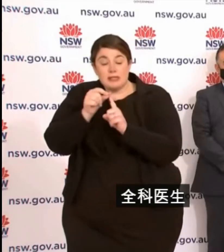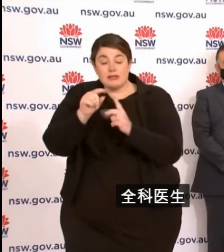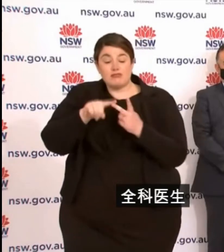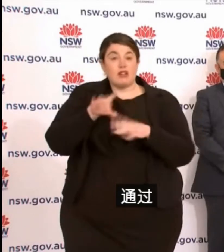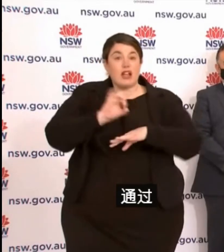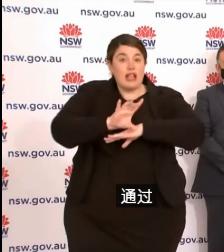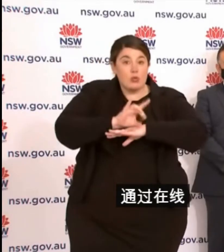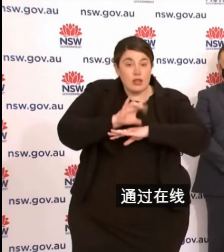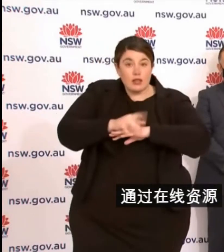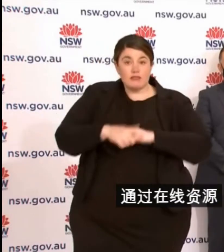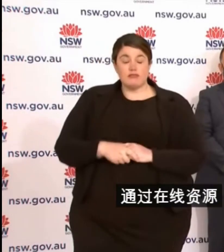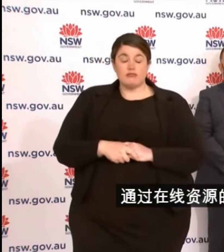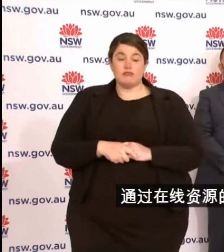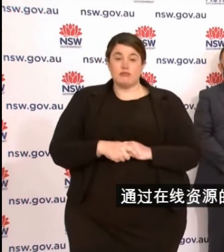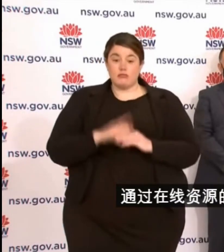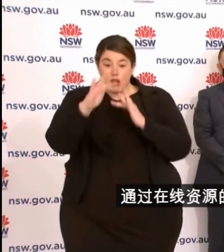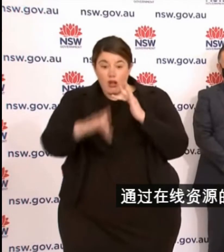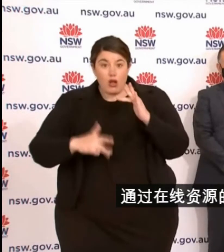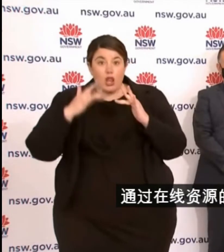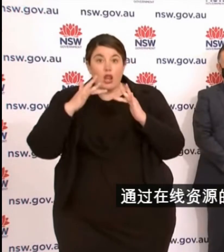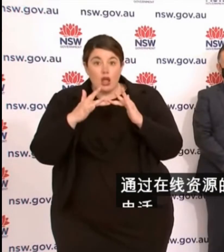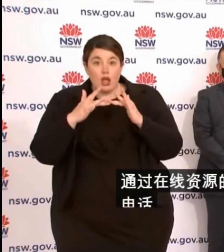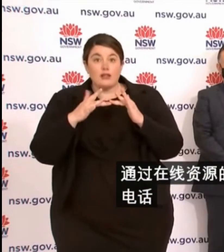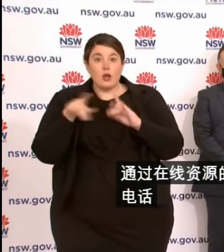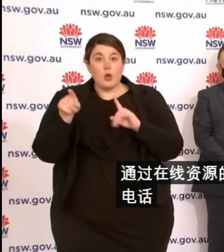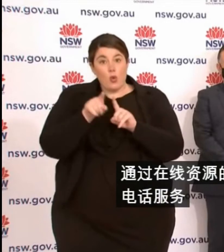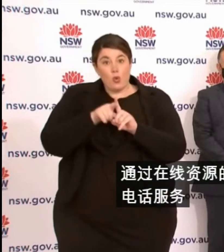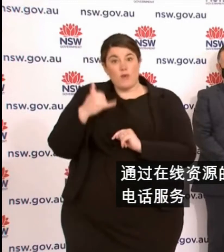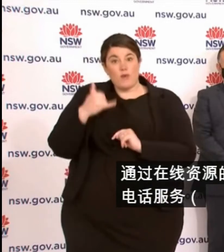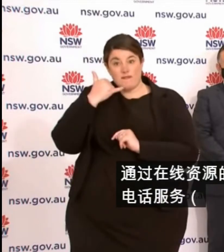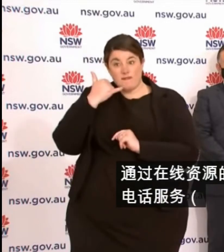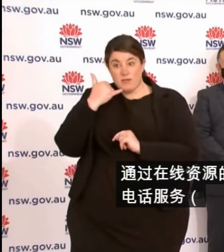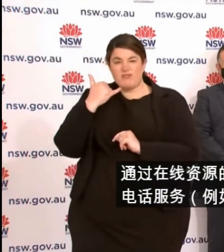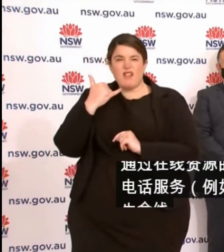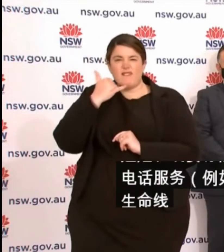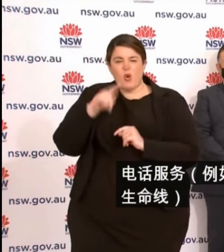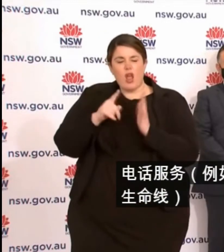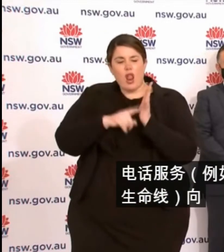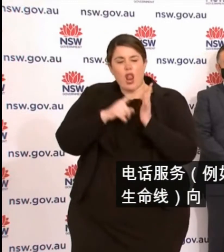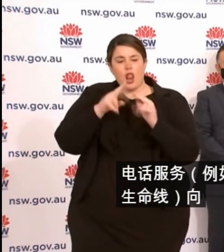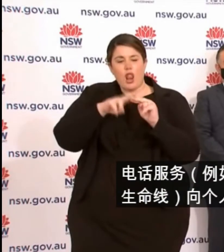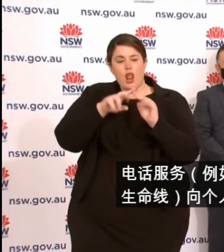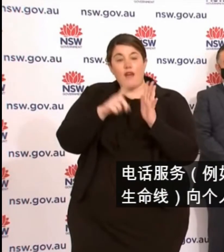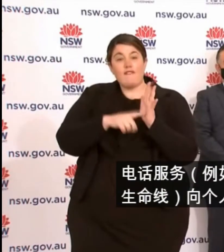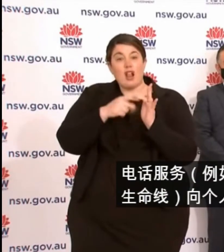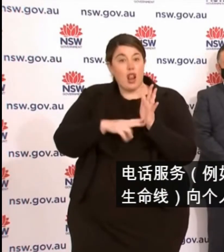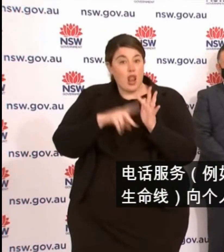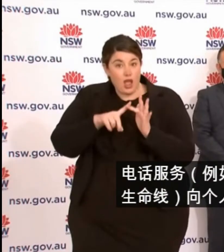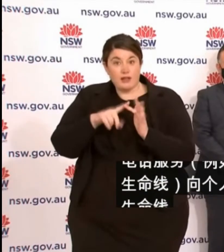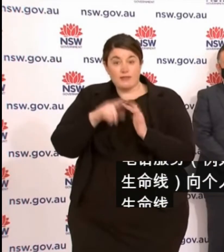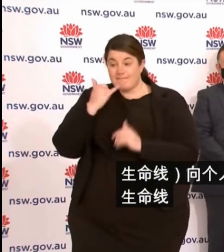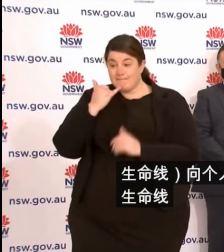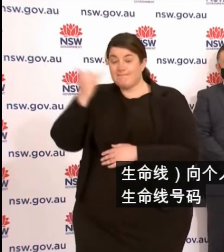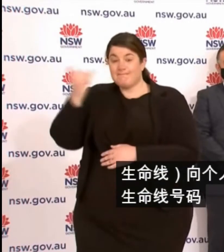services, through online resources, and also telephone-based services such as Lifeline. And just a reminder that